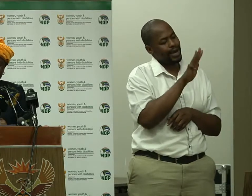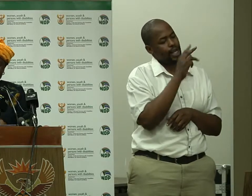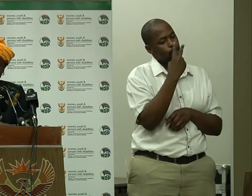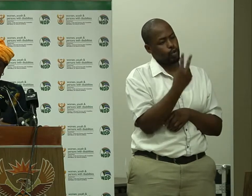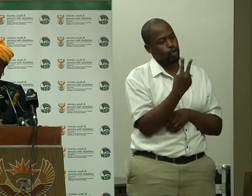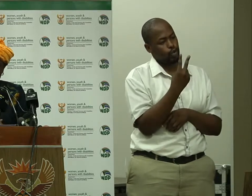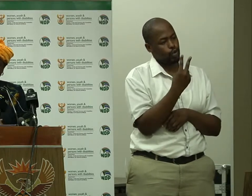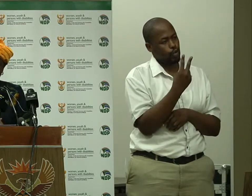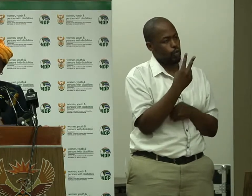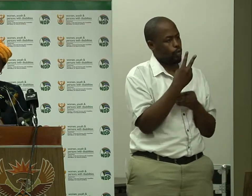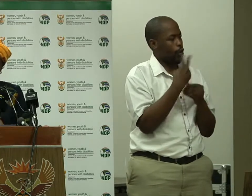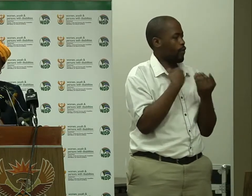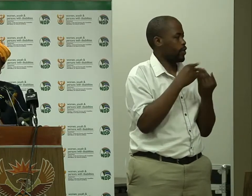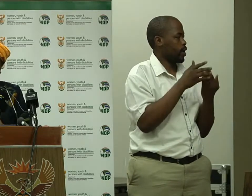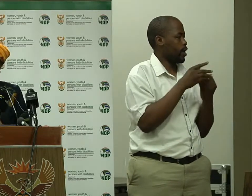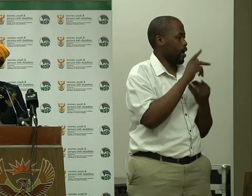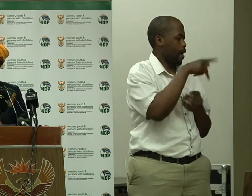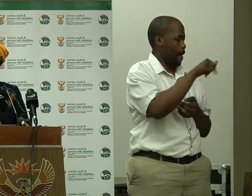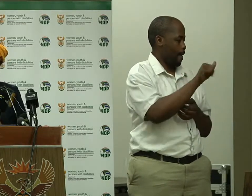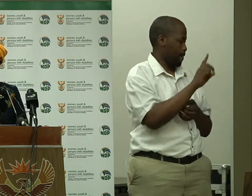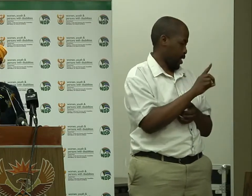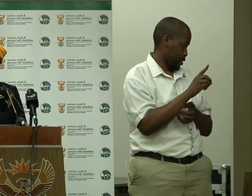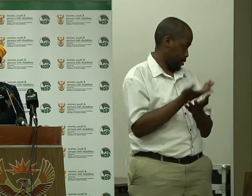22,192 sanitary towels,